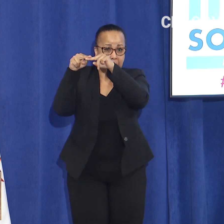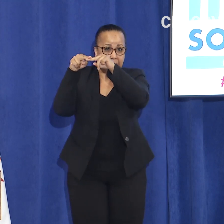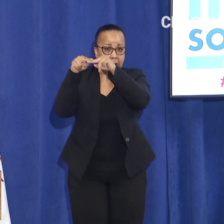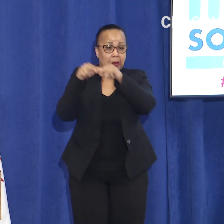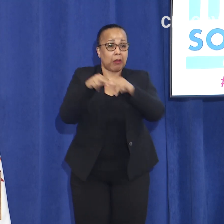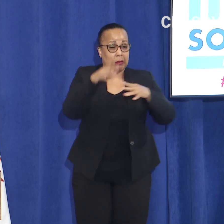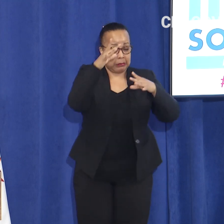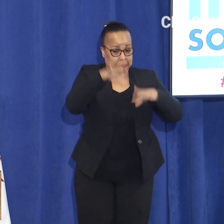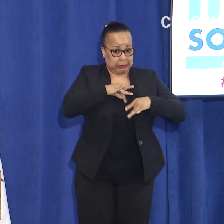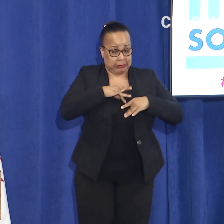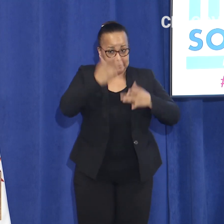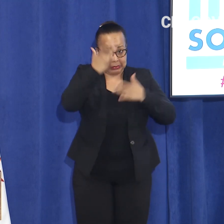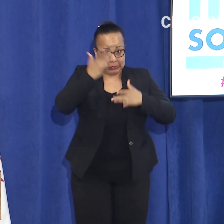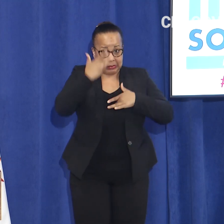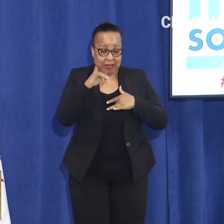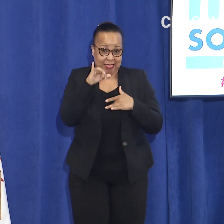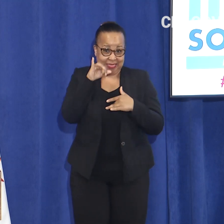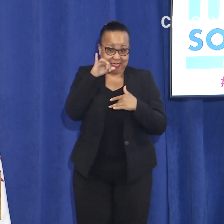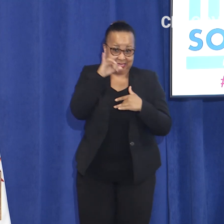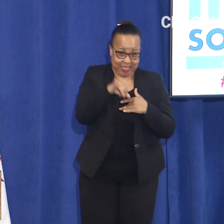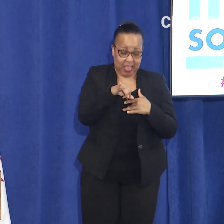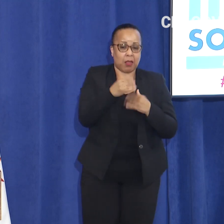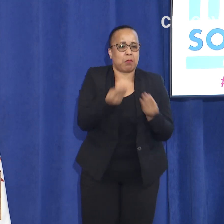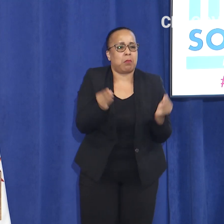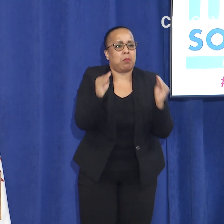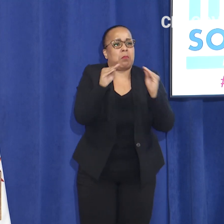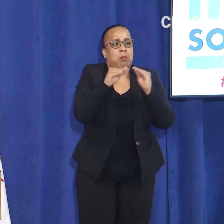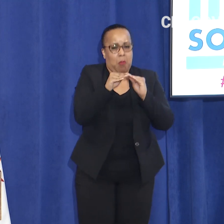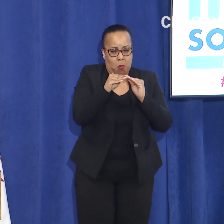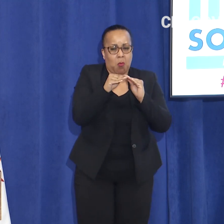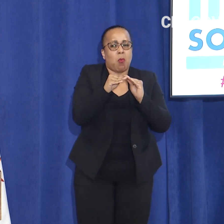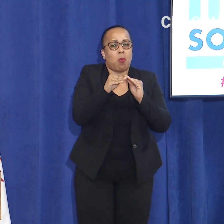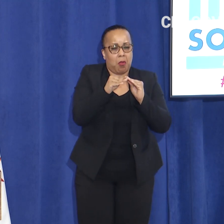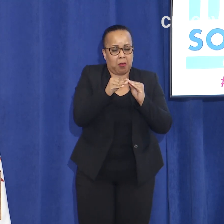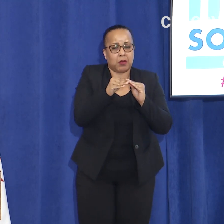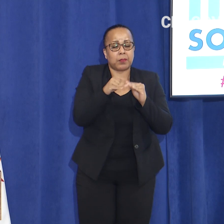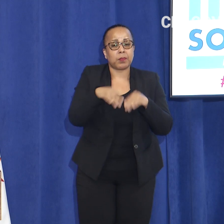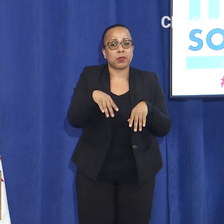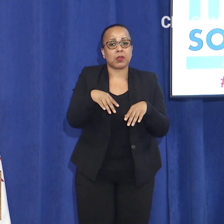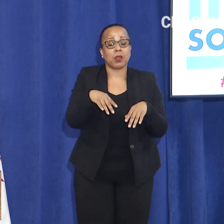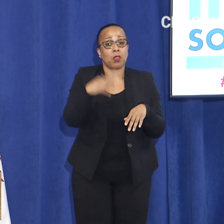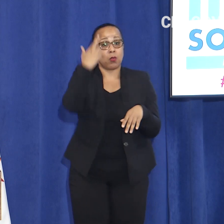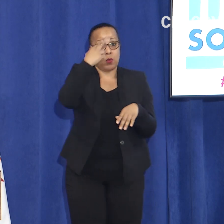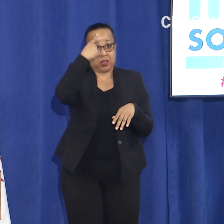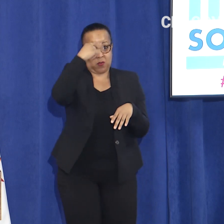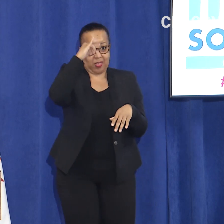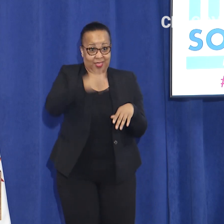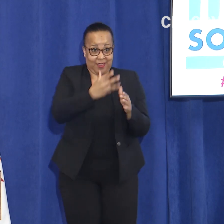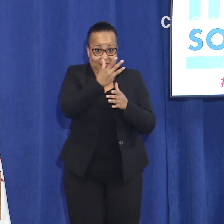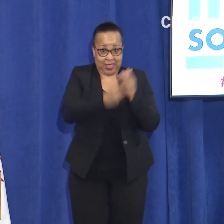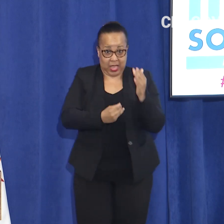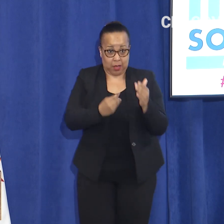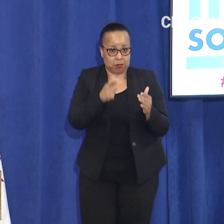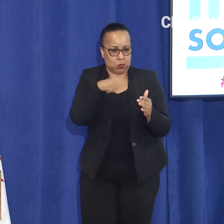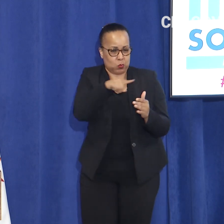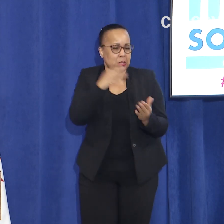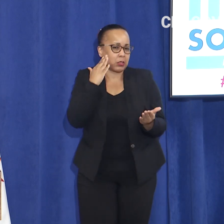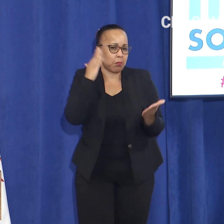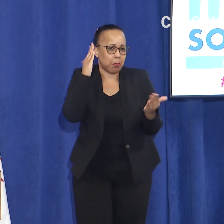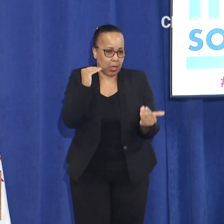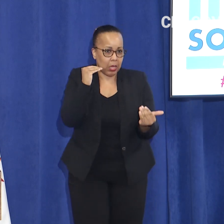that shortfall could potentially widen even further. Now, the reasons behind this gap are what you might